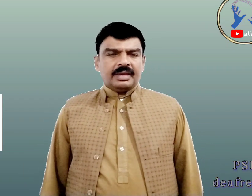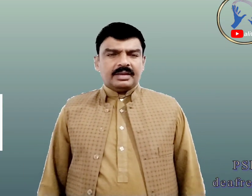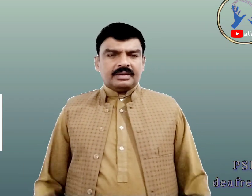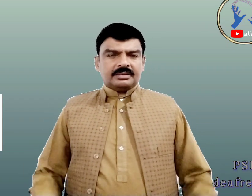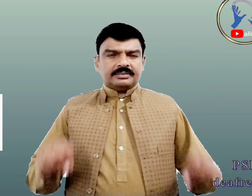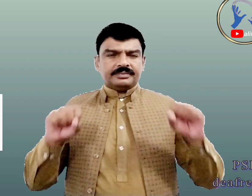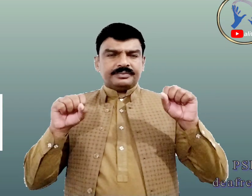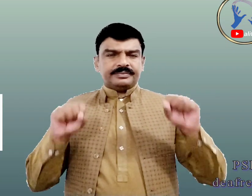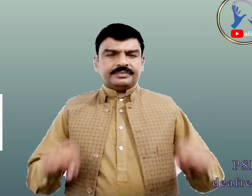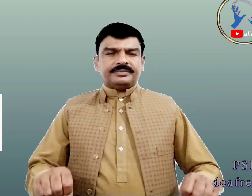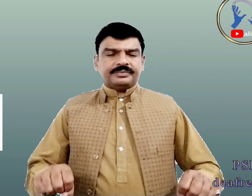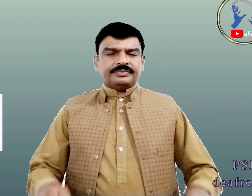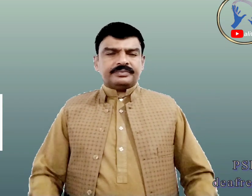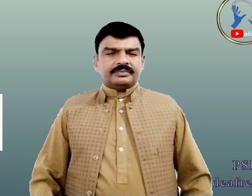can,